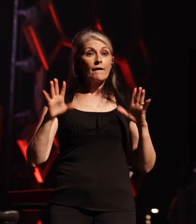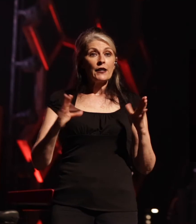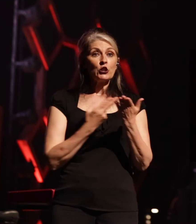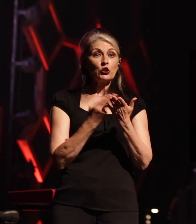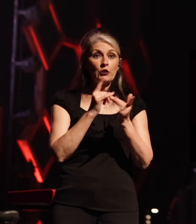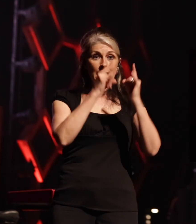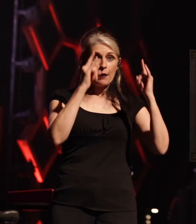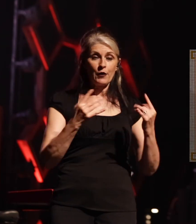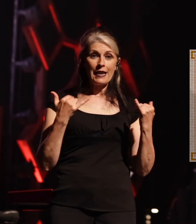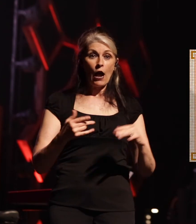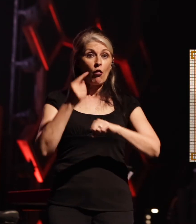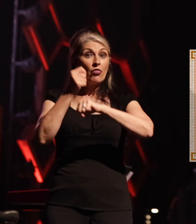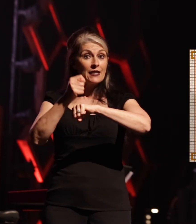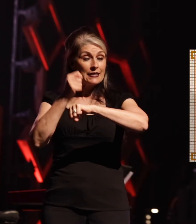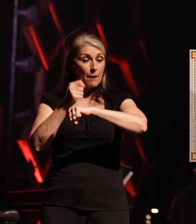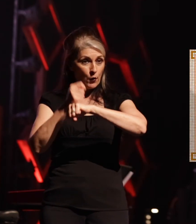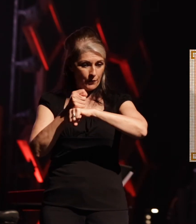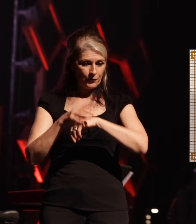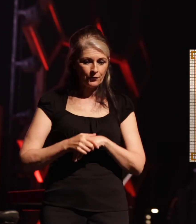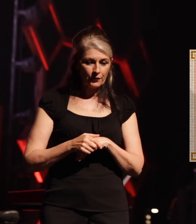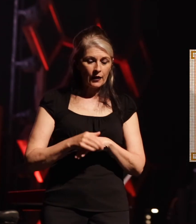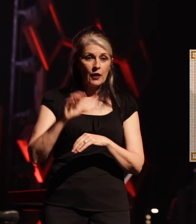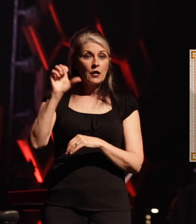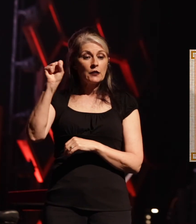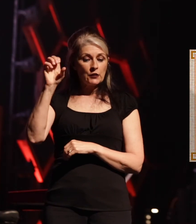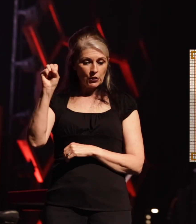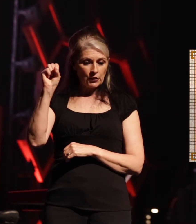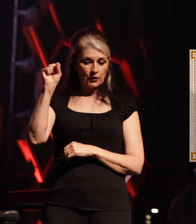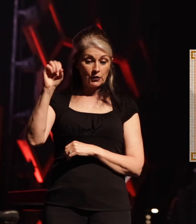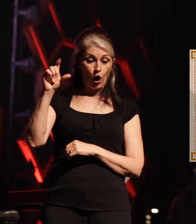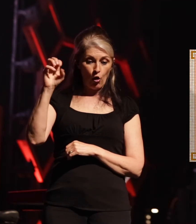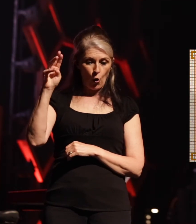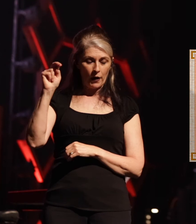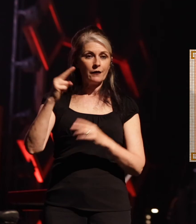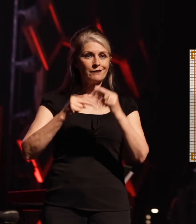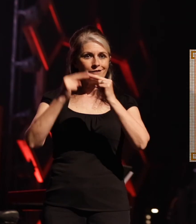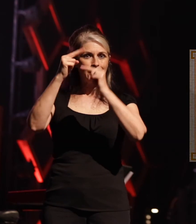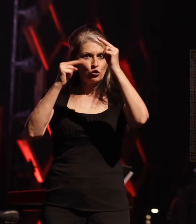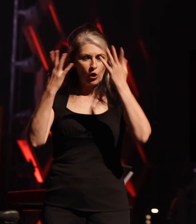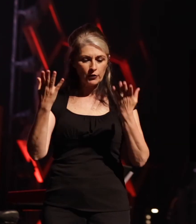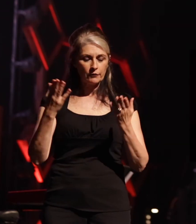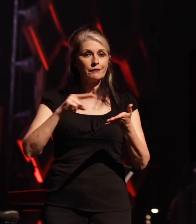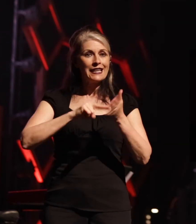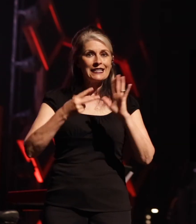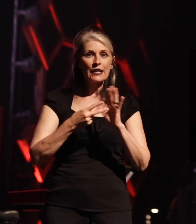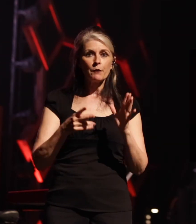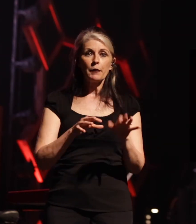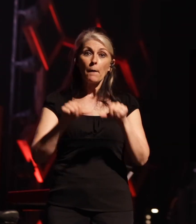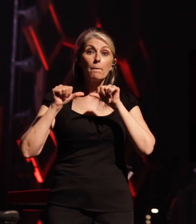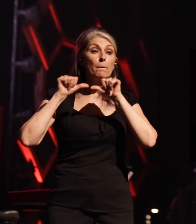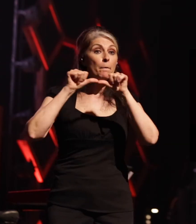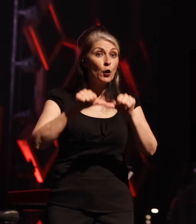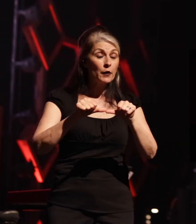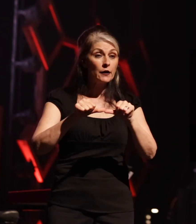that Solomon constructed. This temple was intended to be permanent. It was most likely constructed in the